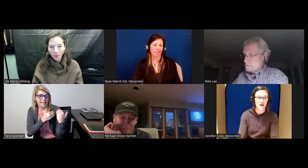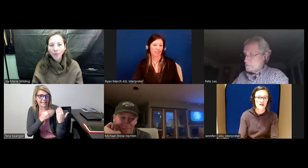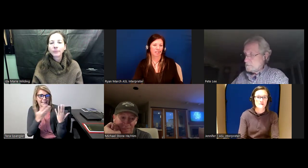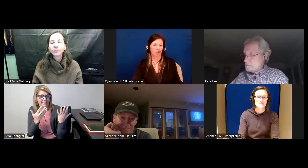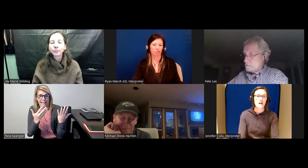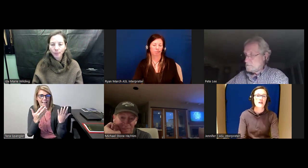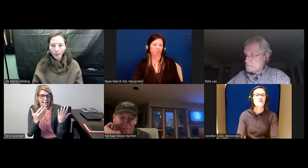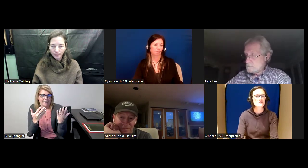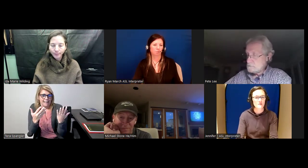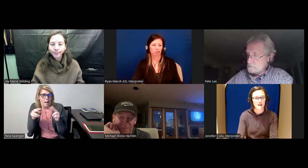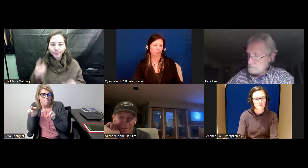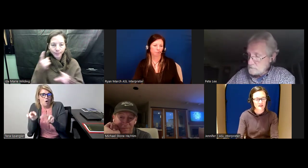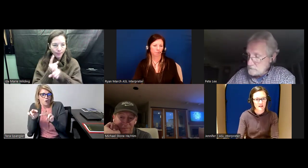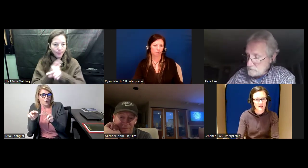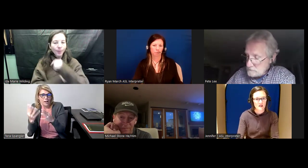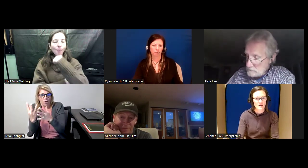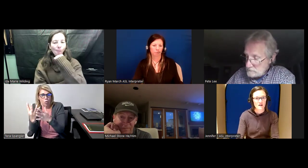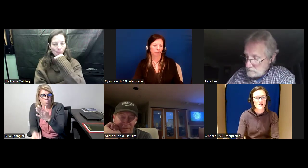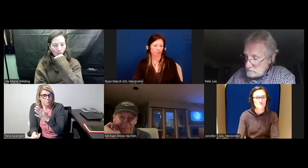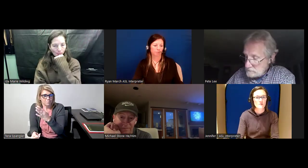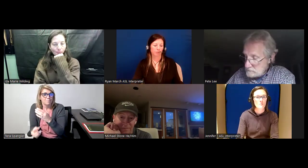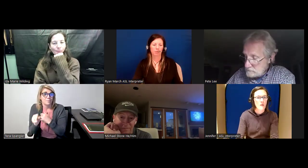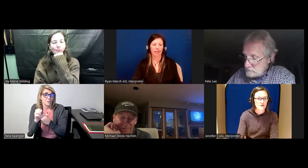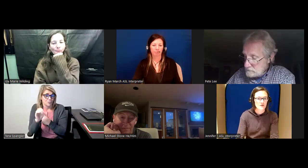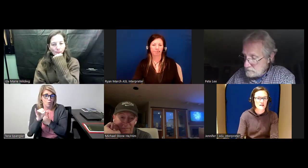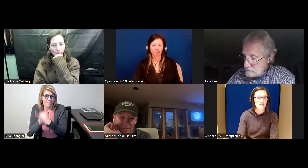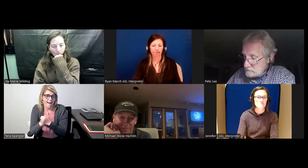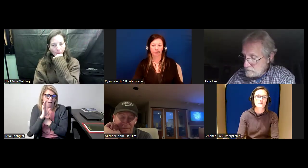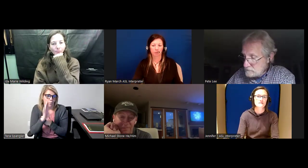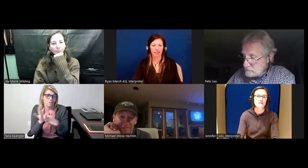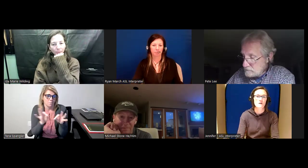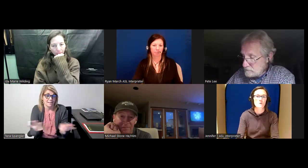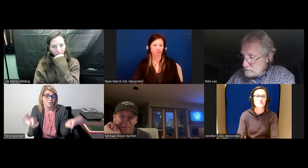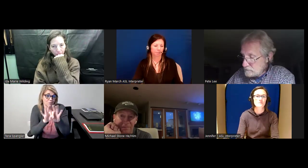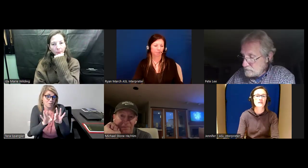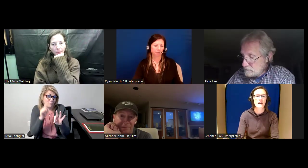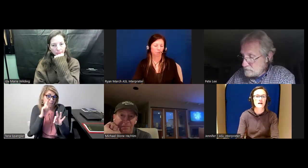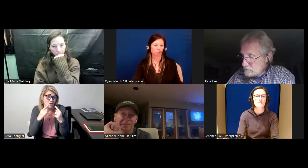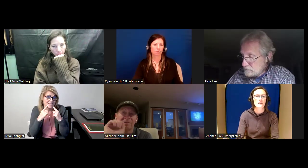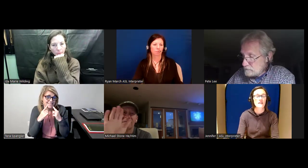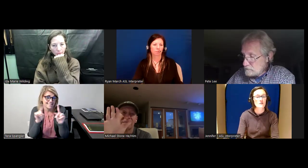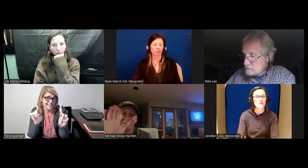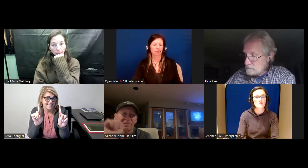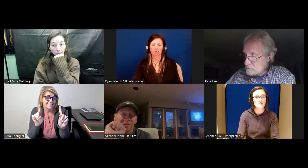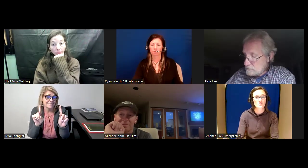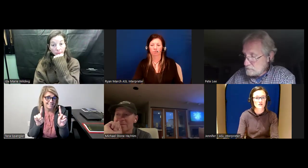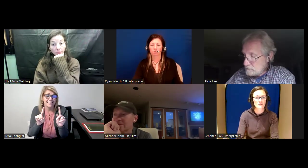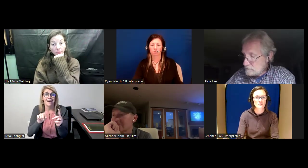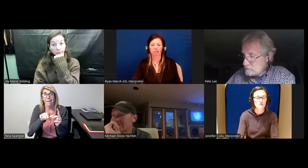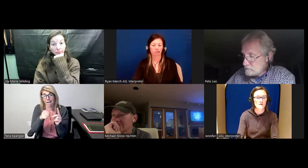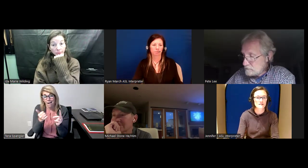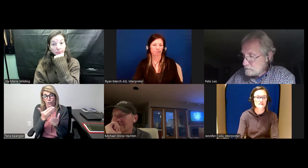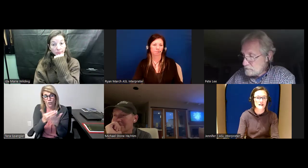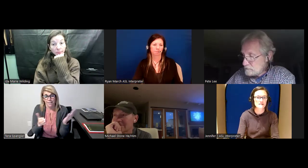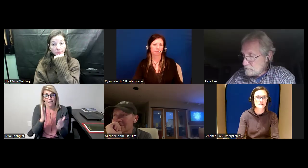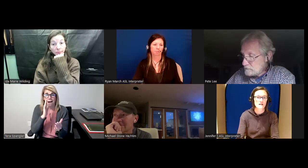in law, and then there's no accountability, no monitoring. Right. So yeah, that would be absolutely critical